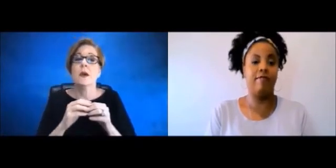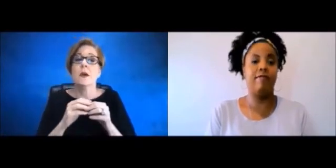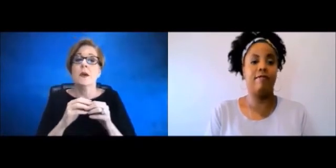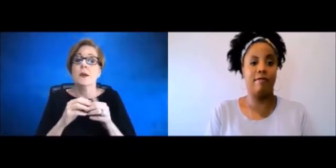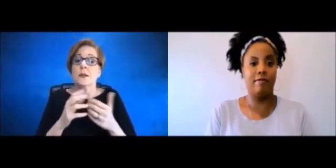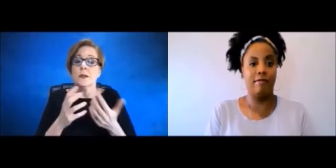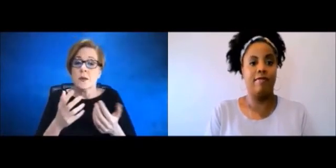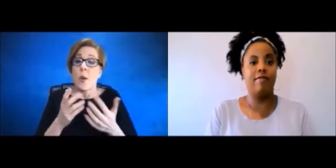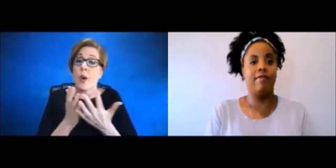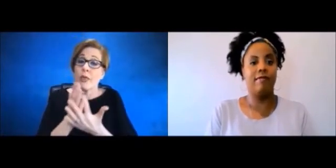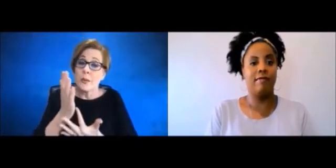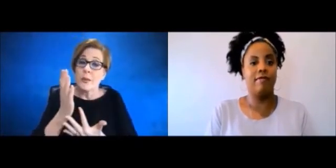practice,